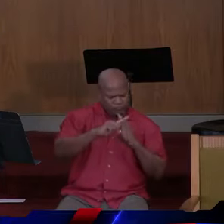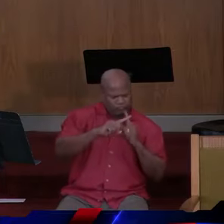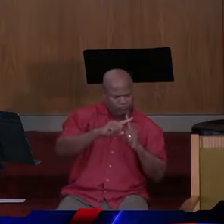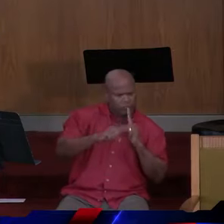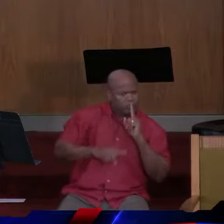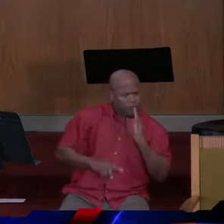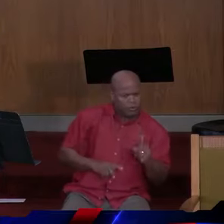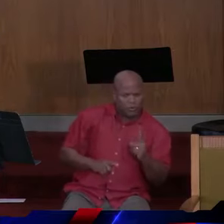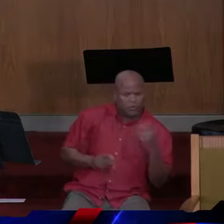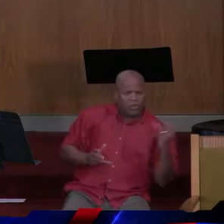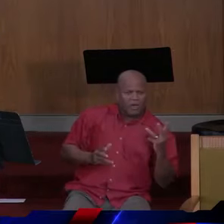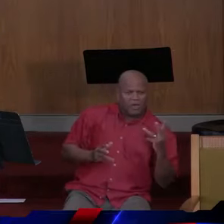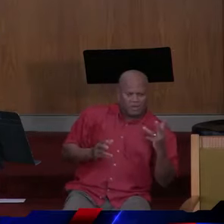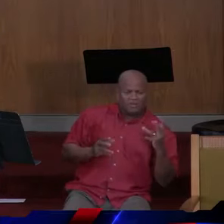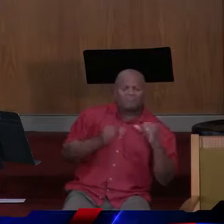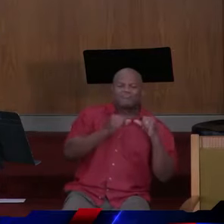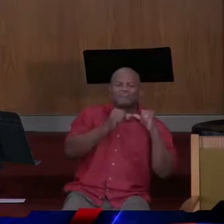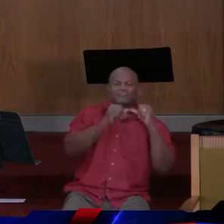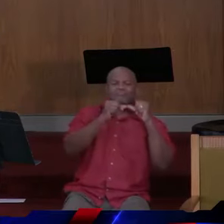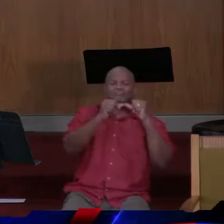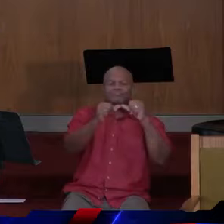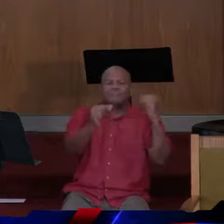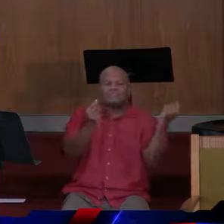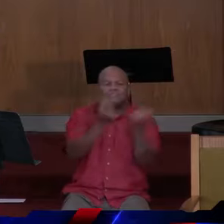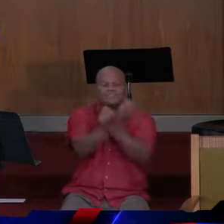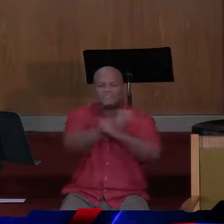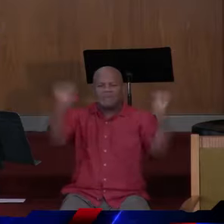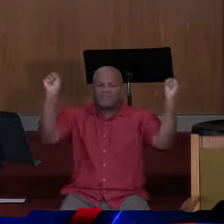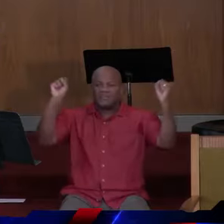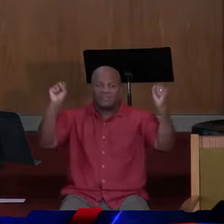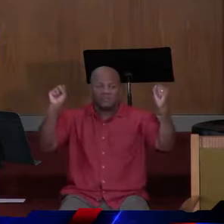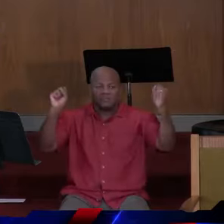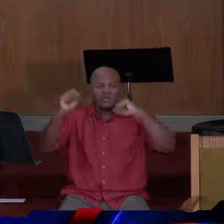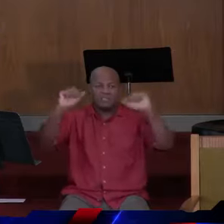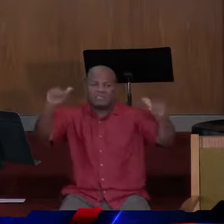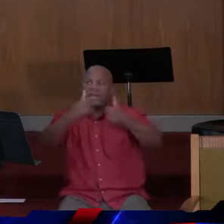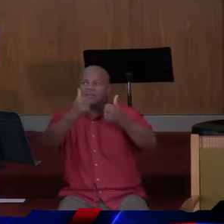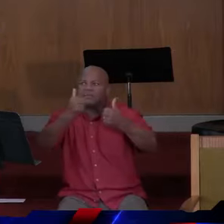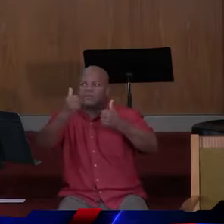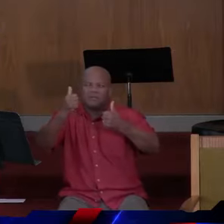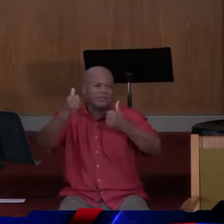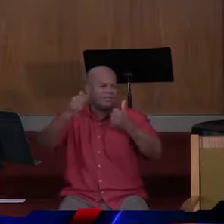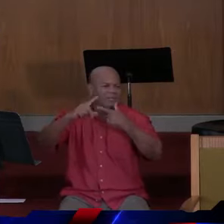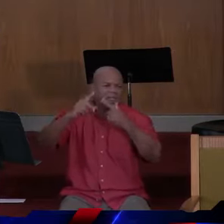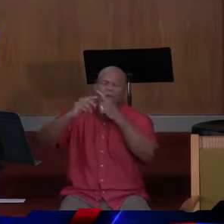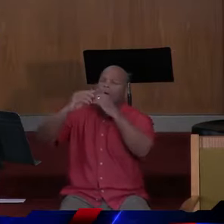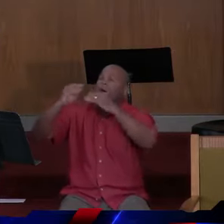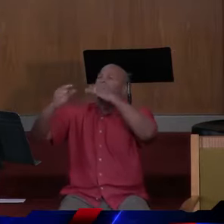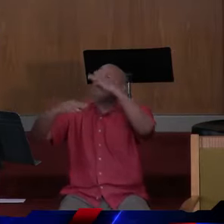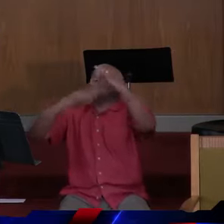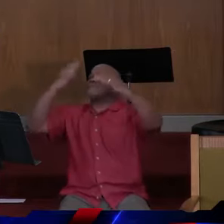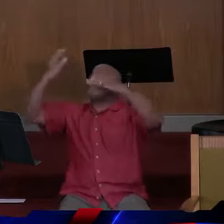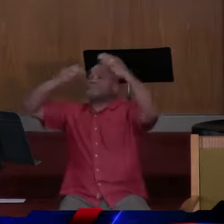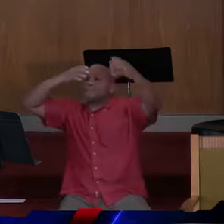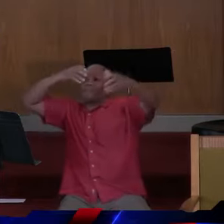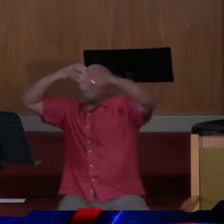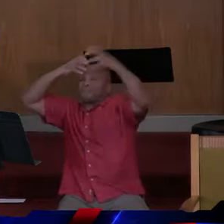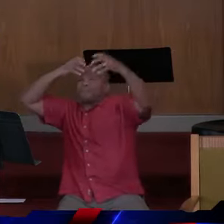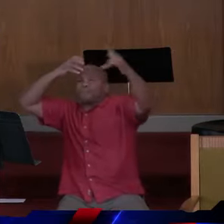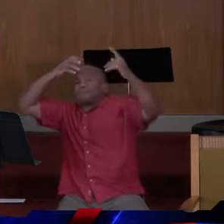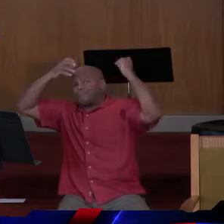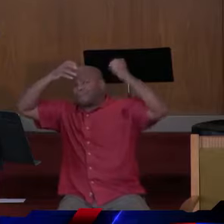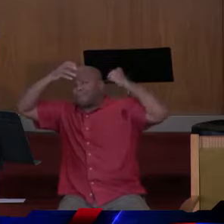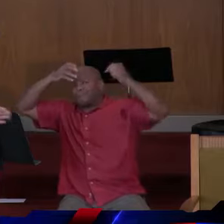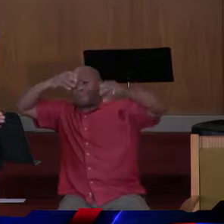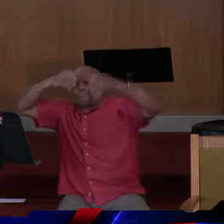eternality of salvation. But here's the challenge. Can I give you some, let's take it off the high, lofty levels of theological doctrine.